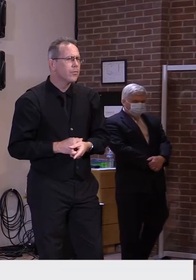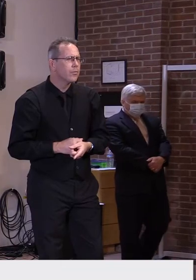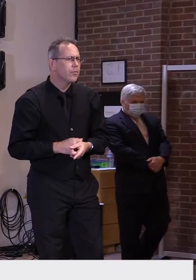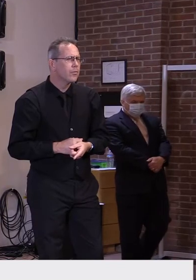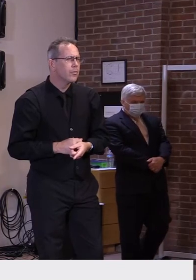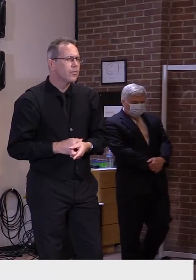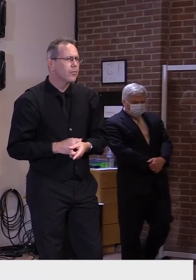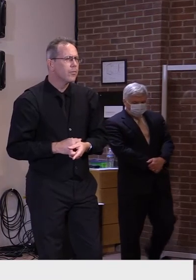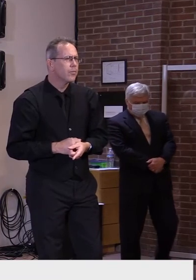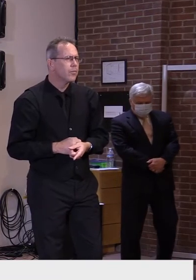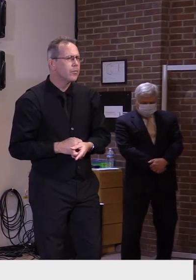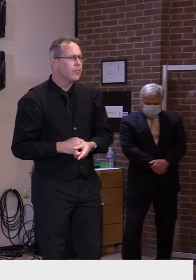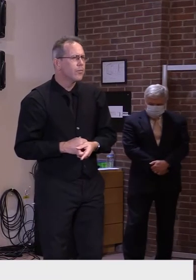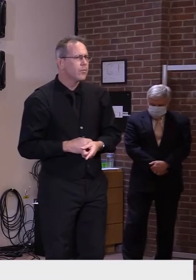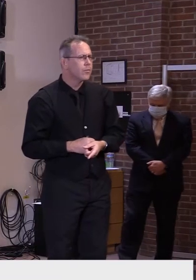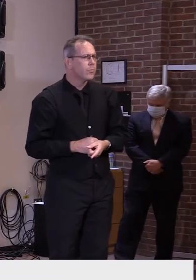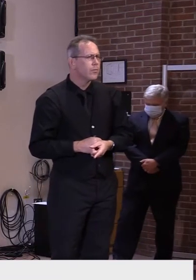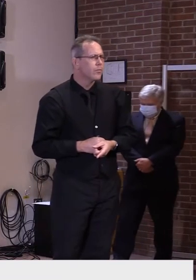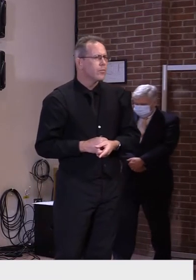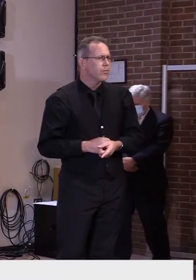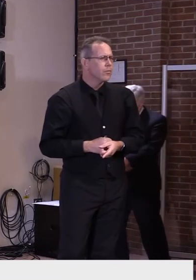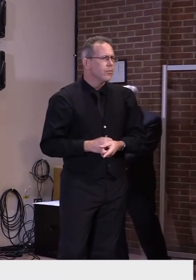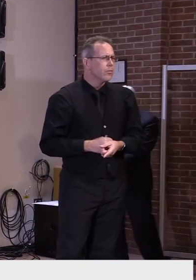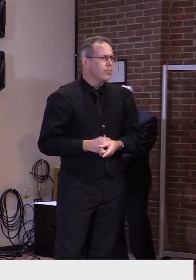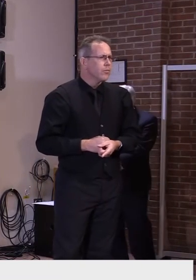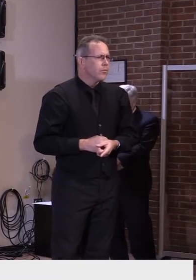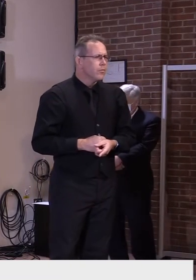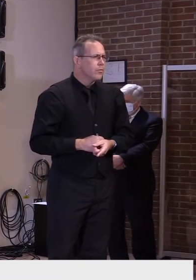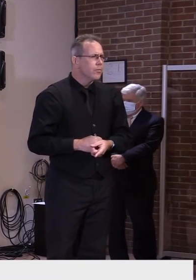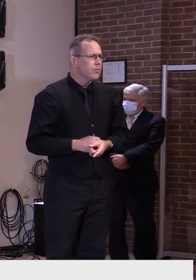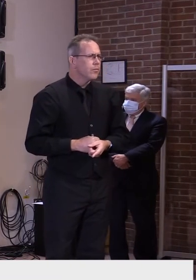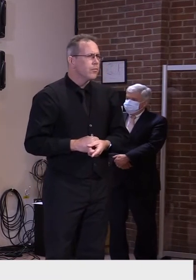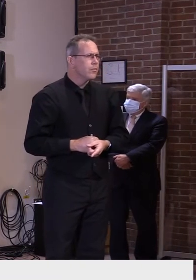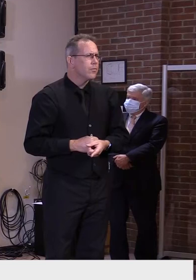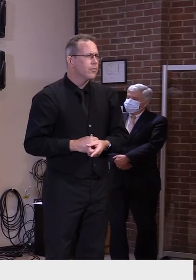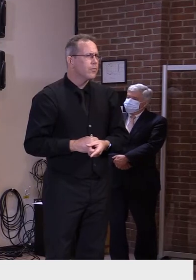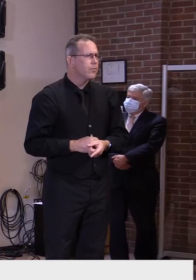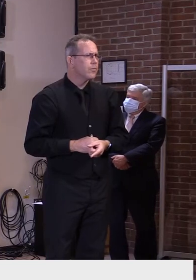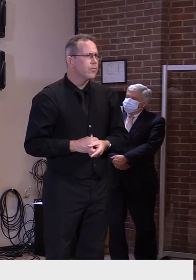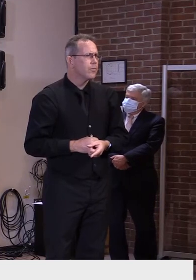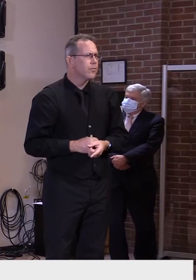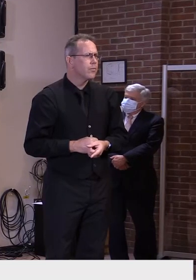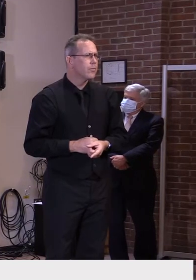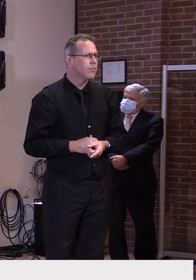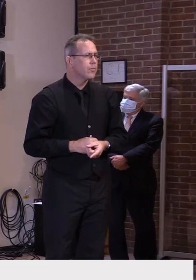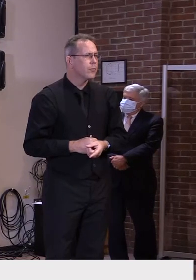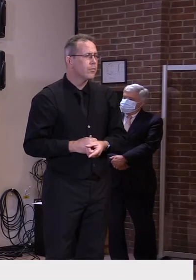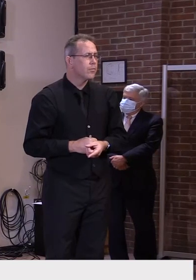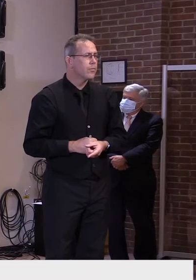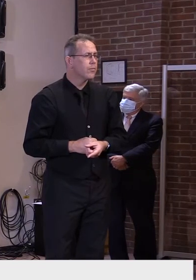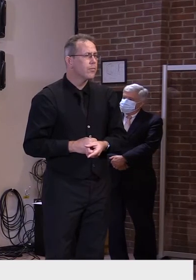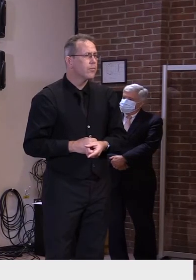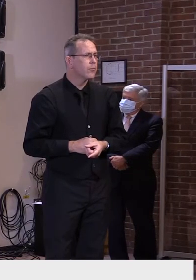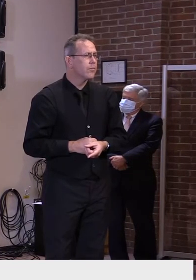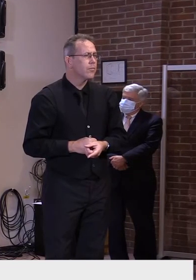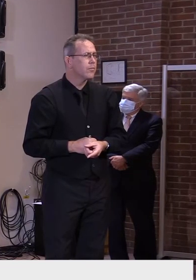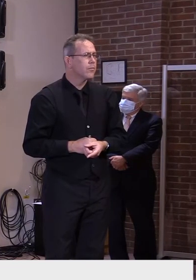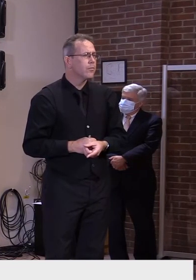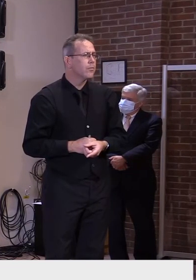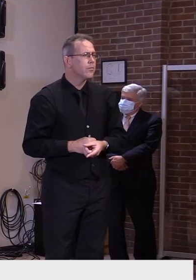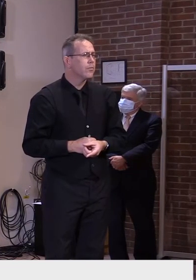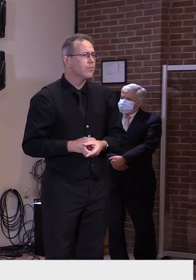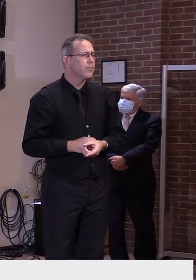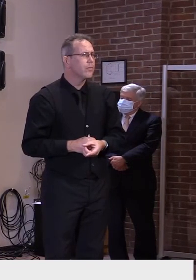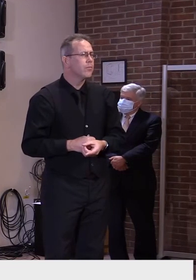morning announcements, the vaccine was being promoted. I was just wondering if this is something that's happening in